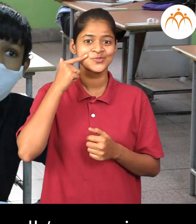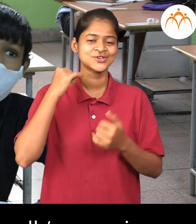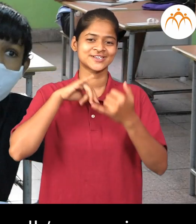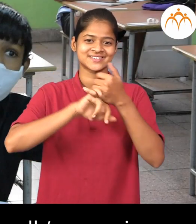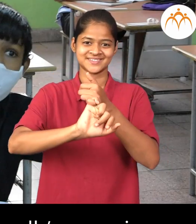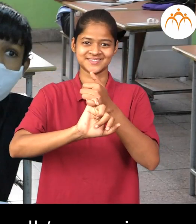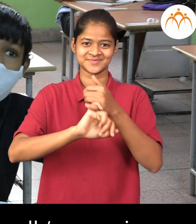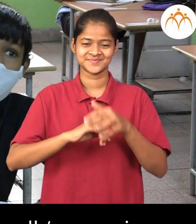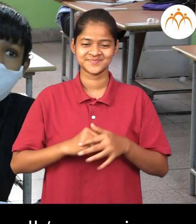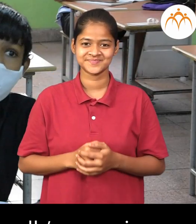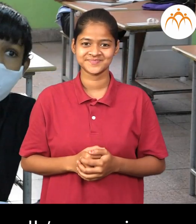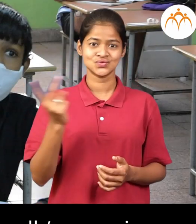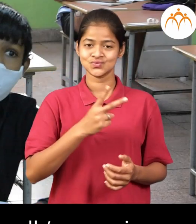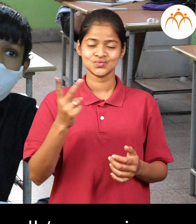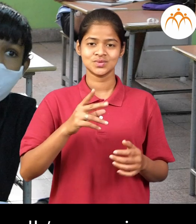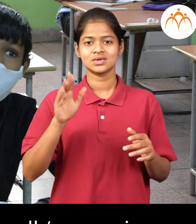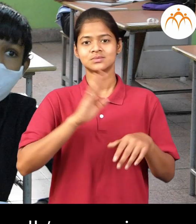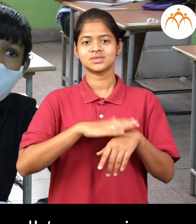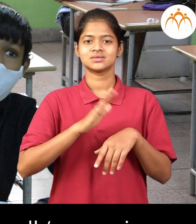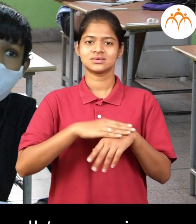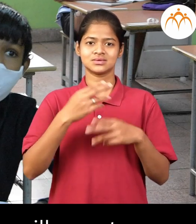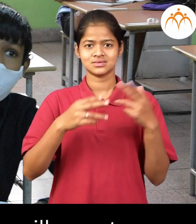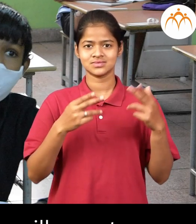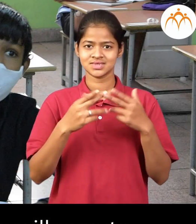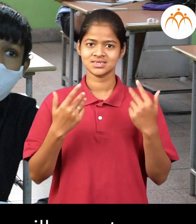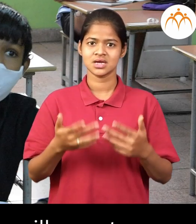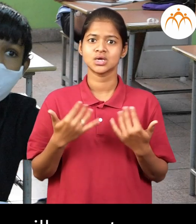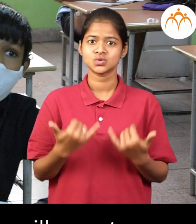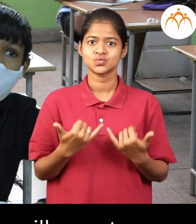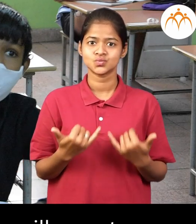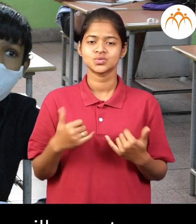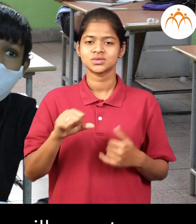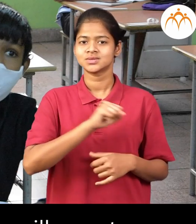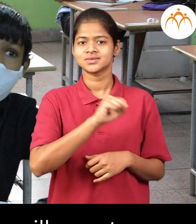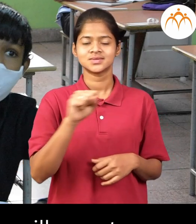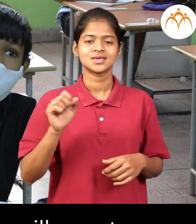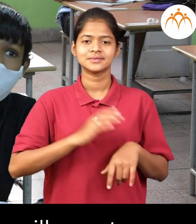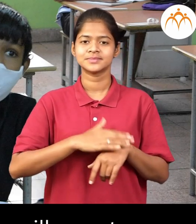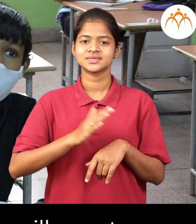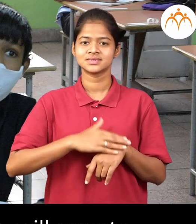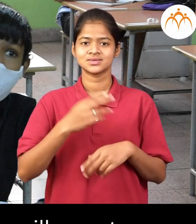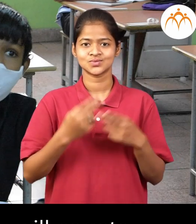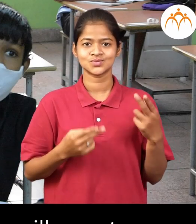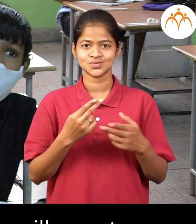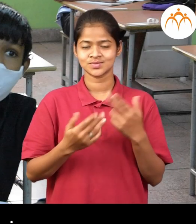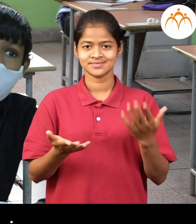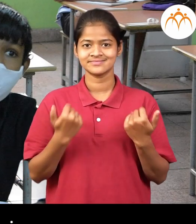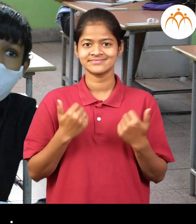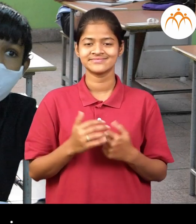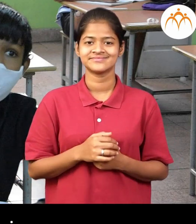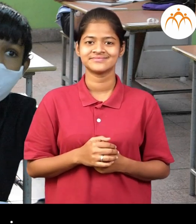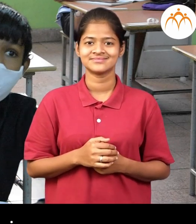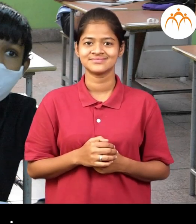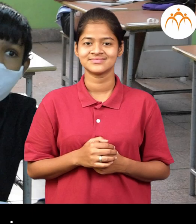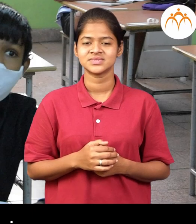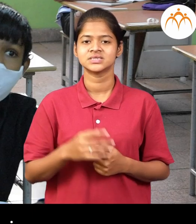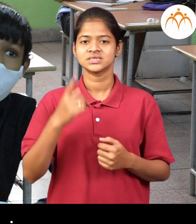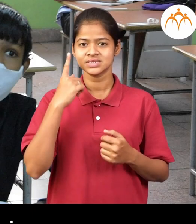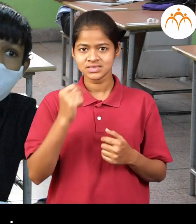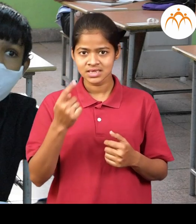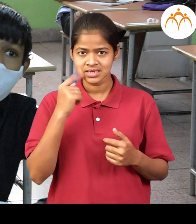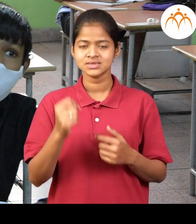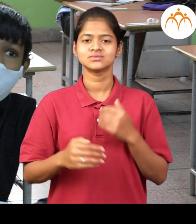Minoo and Sumedh's experiences. Now, each one of you will narrate your own